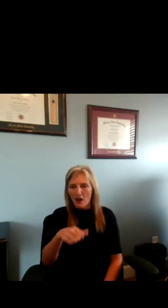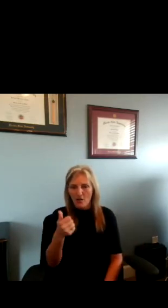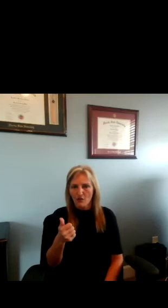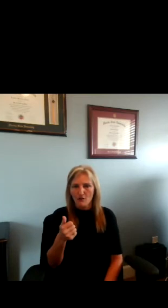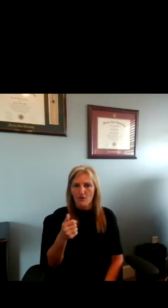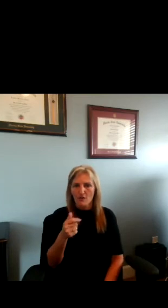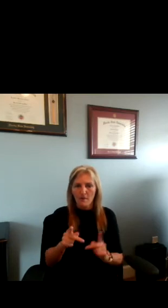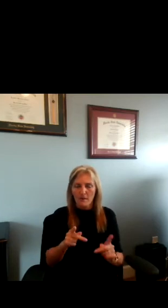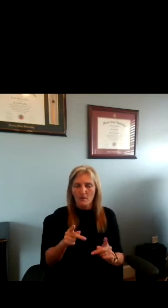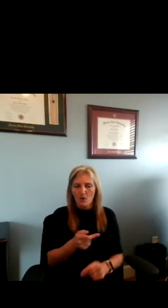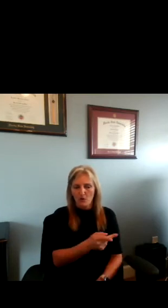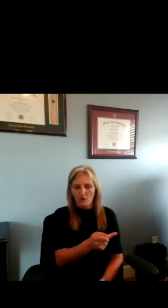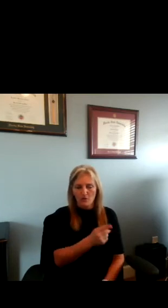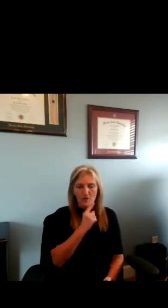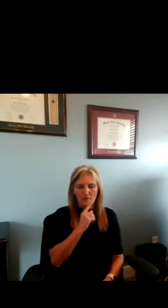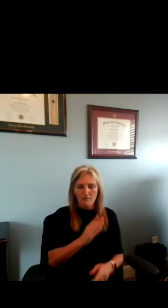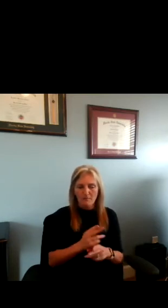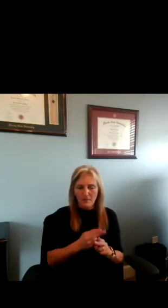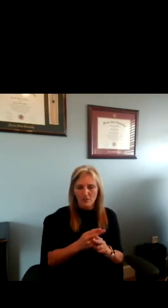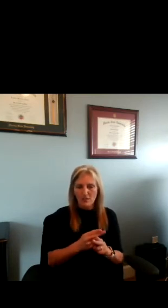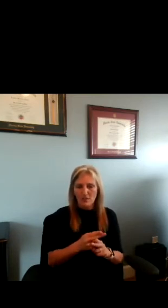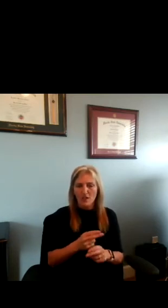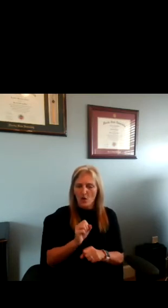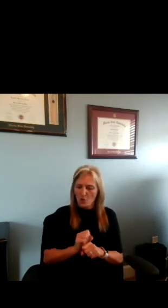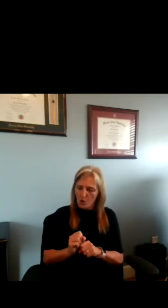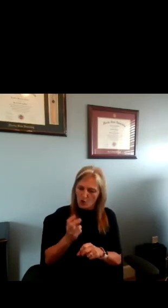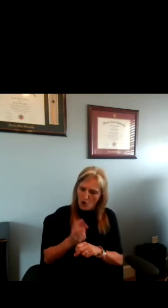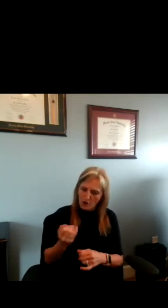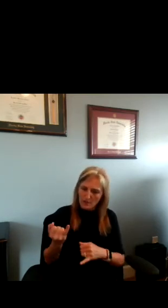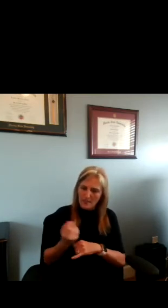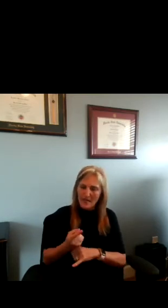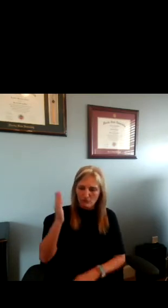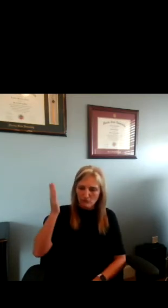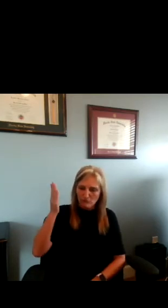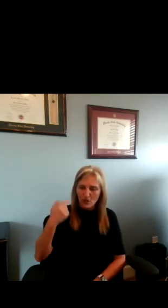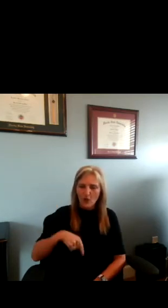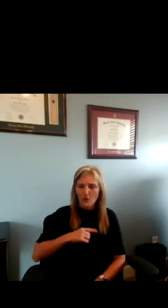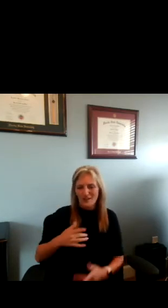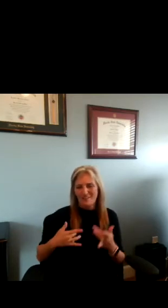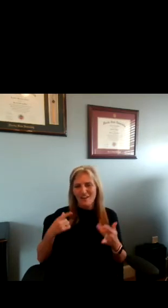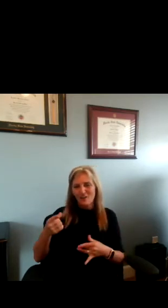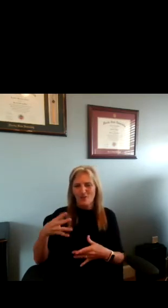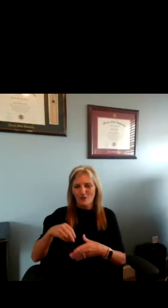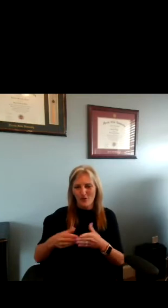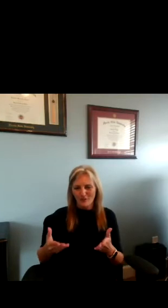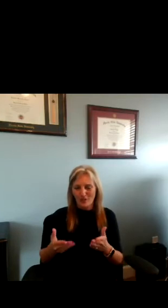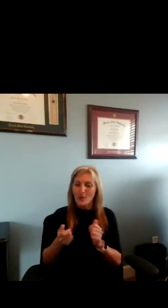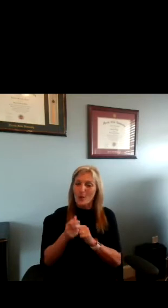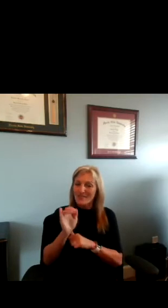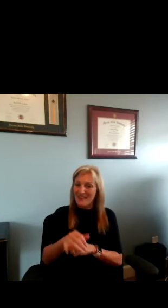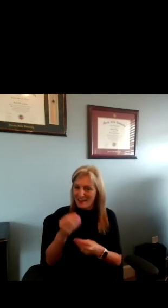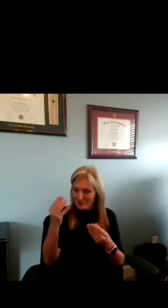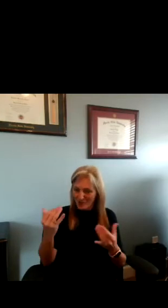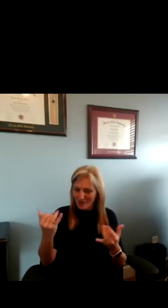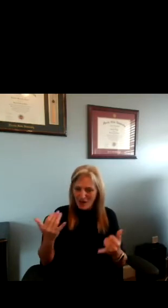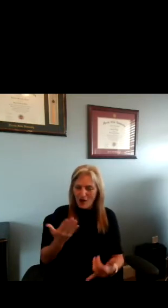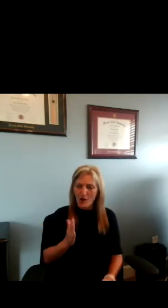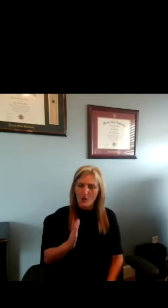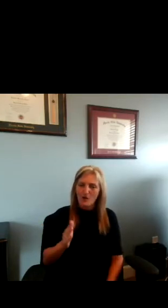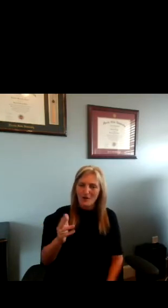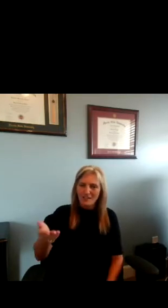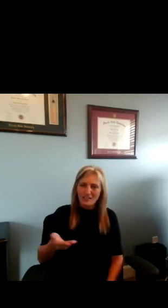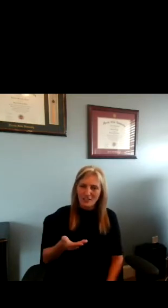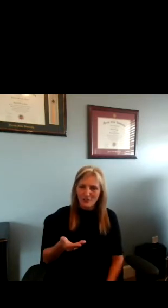have worked hard to put together today's event. And we are really excited to have you attend here. And with that, I would like to now introduce Amy